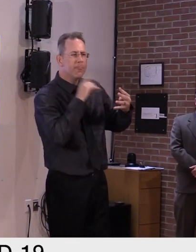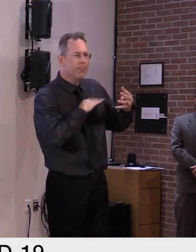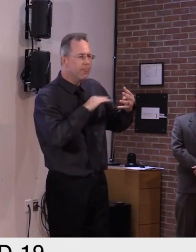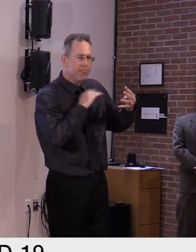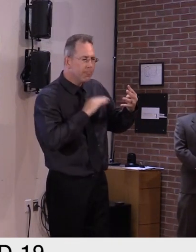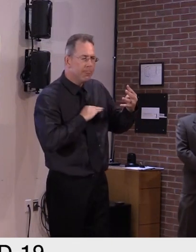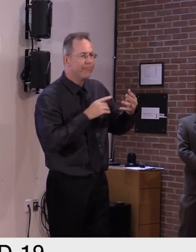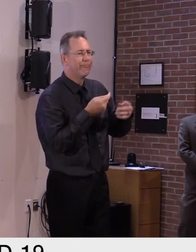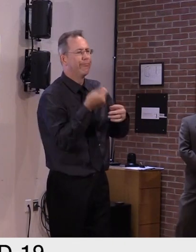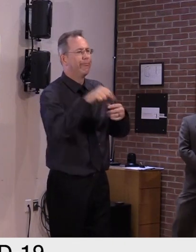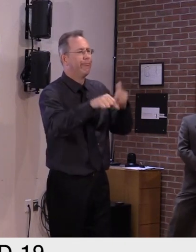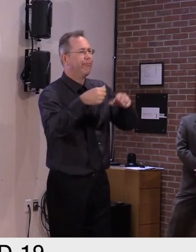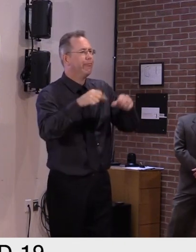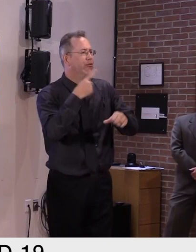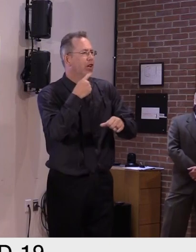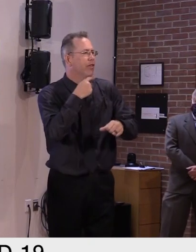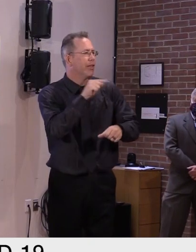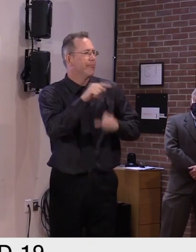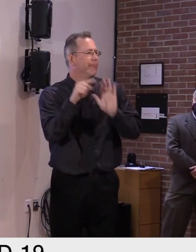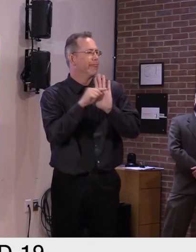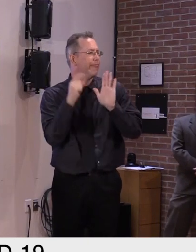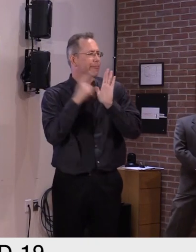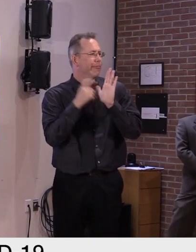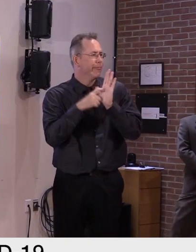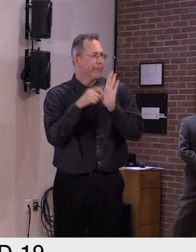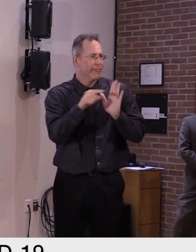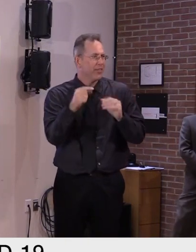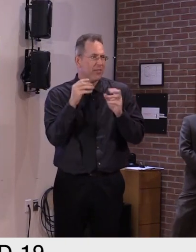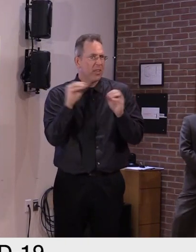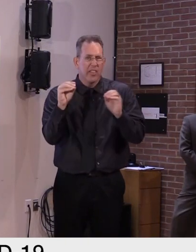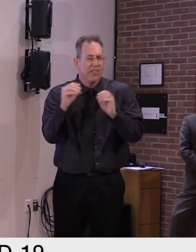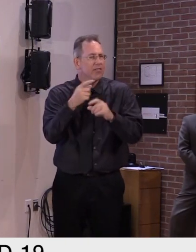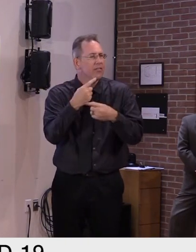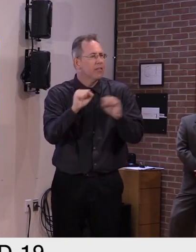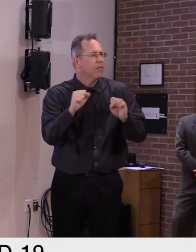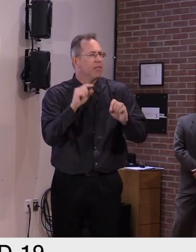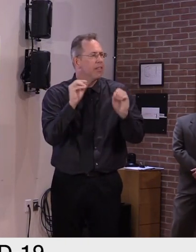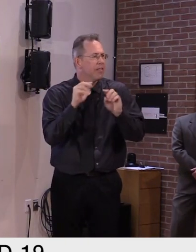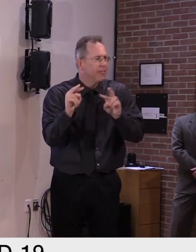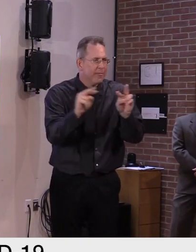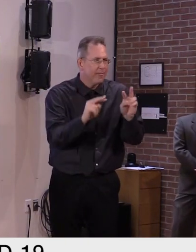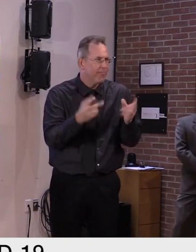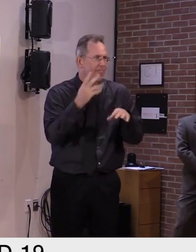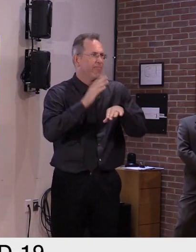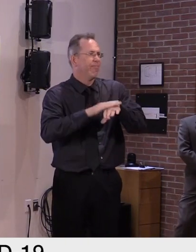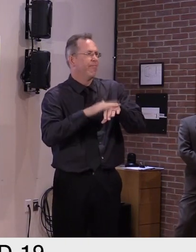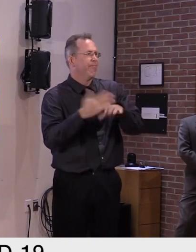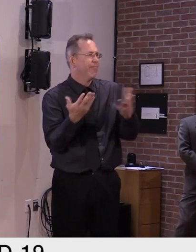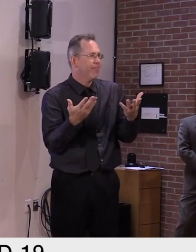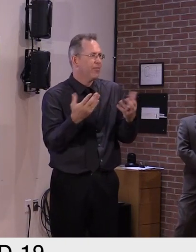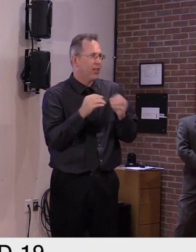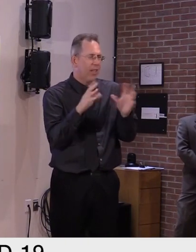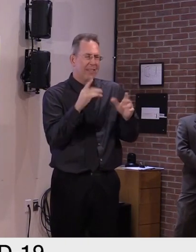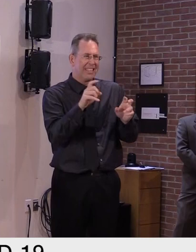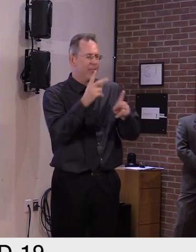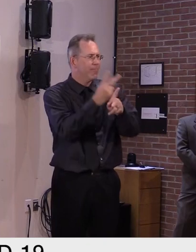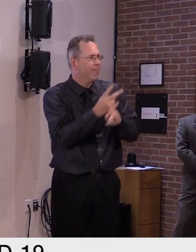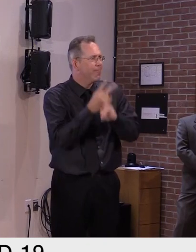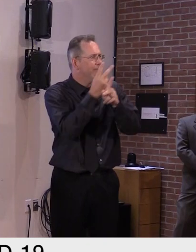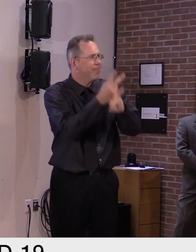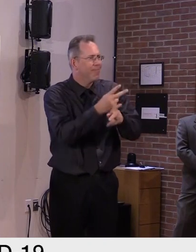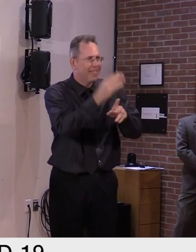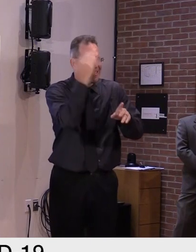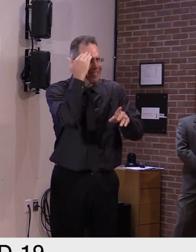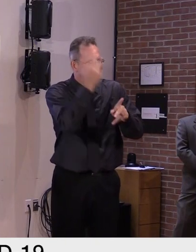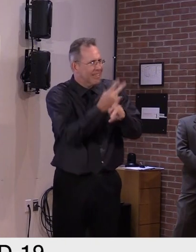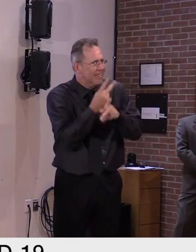country are green compared to our travel methodology. So we have to obviously keep a close eye on the cases across the US,